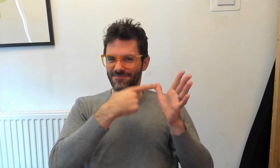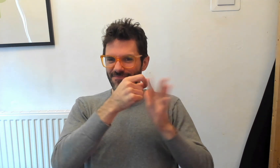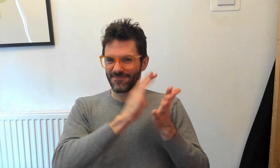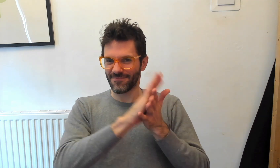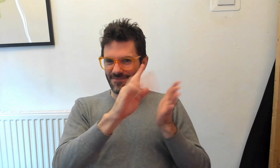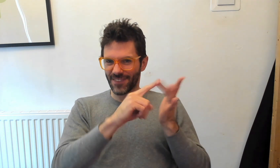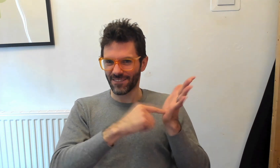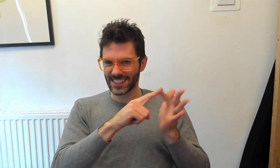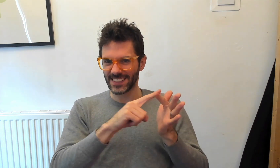Graphite,